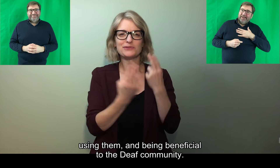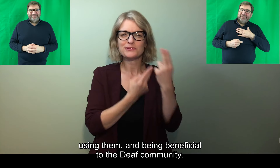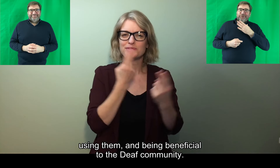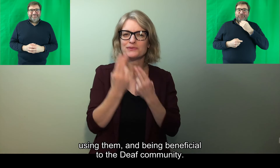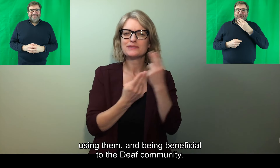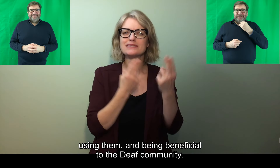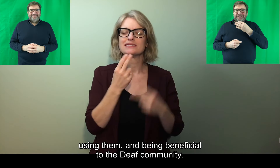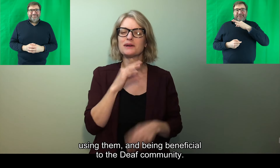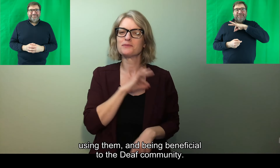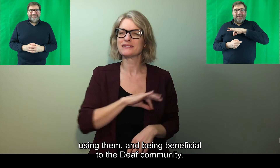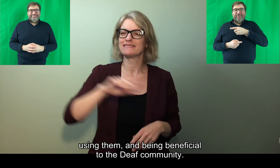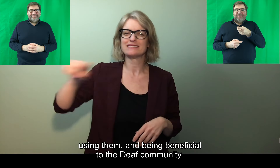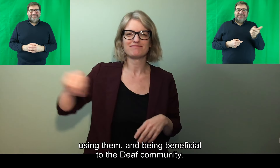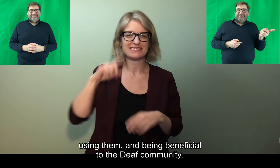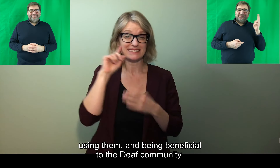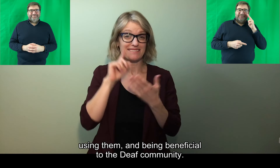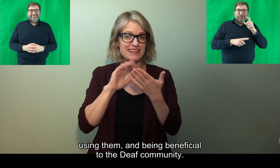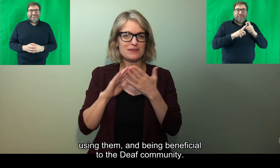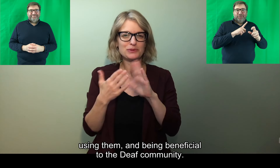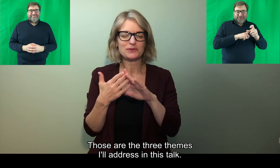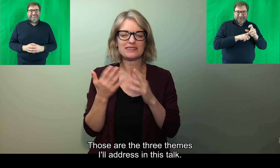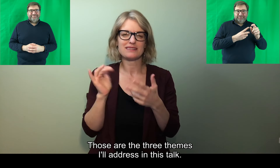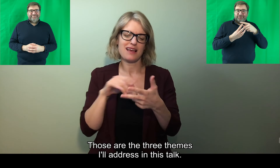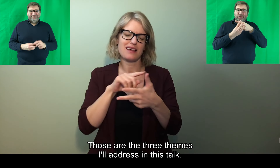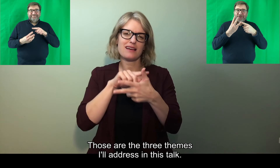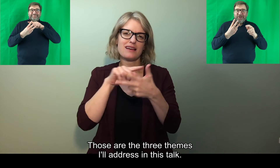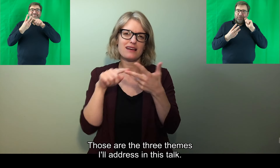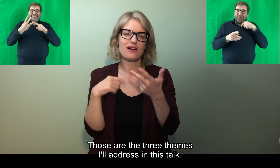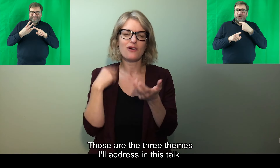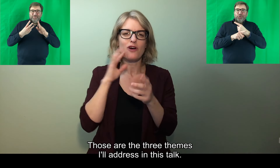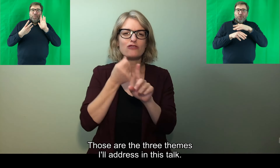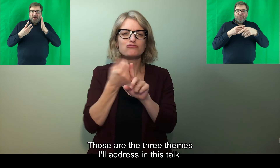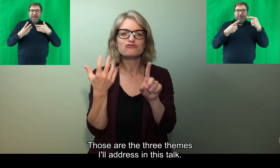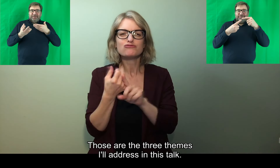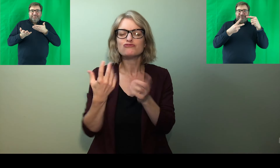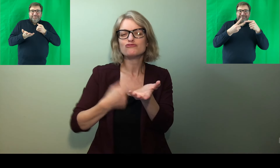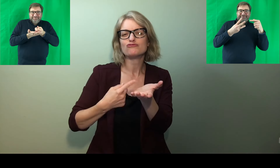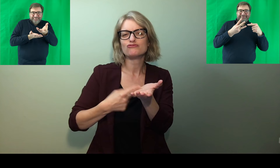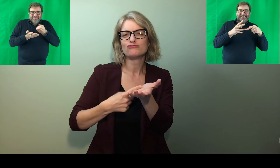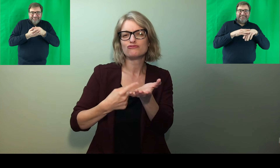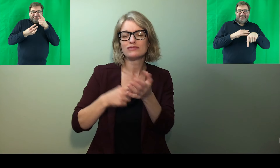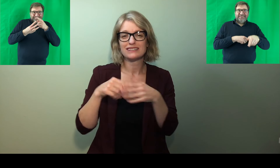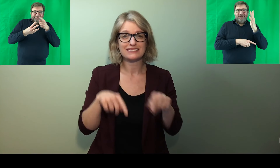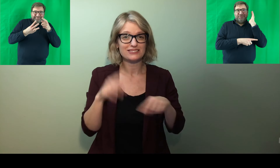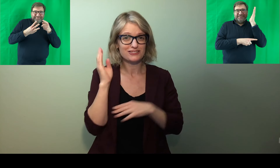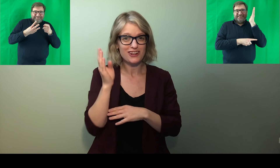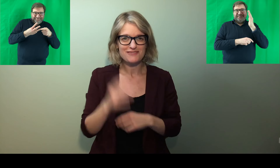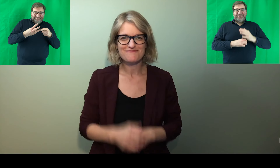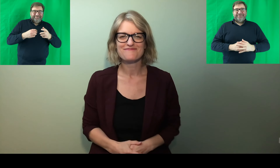them, and being beneficial to the deaf community. Those are the three themes I'll address in this talk.